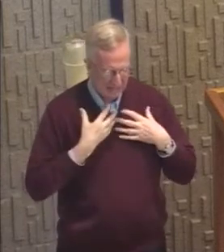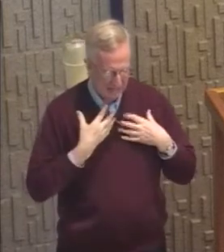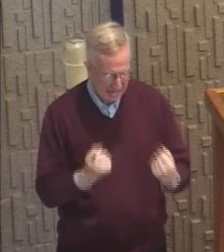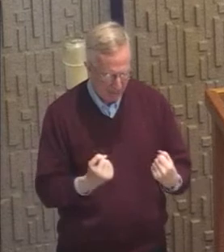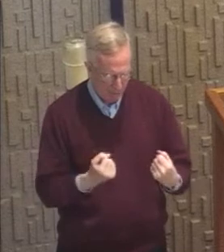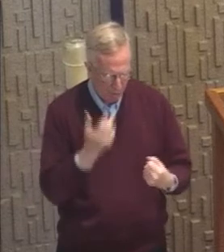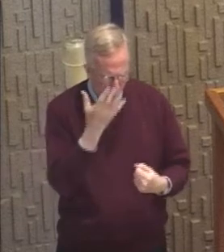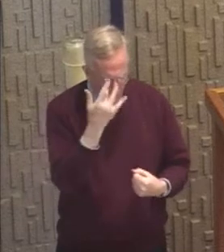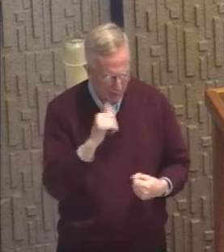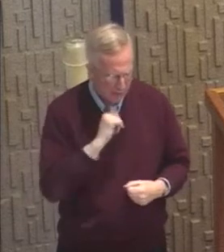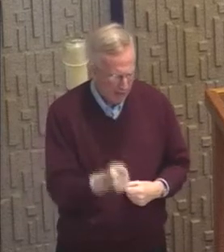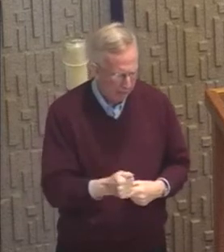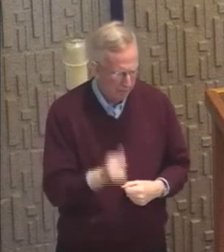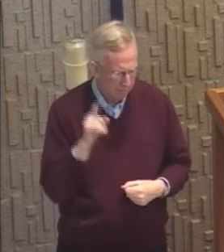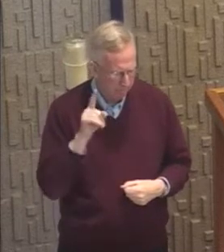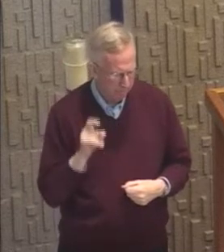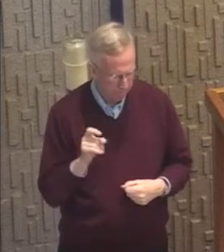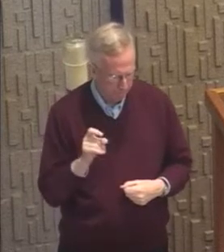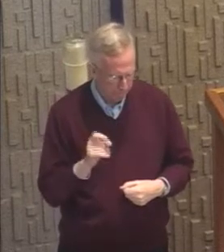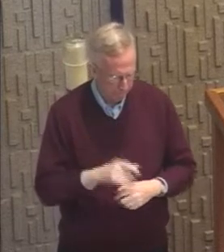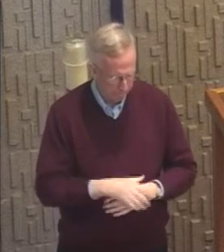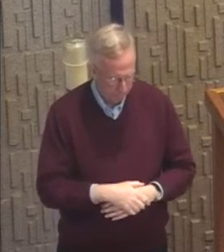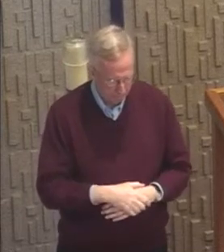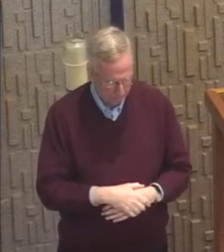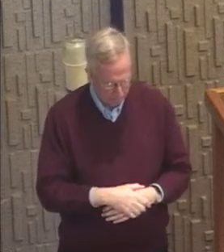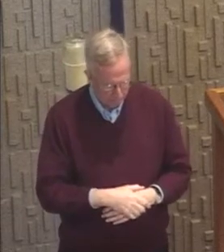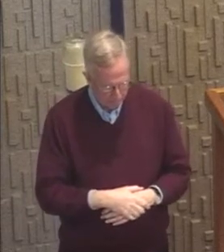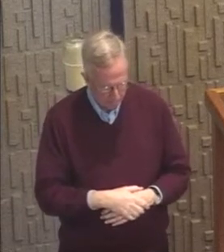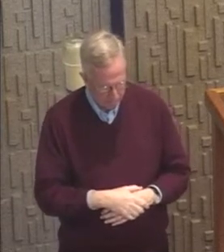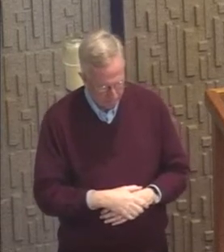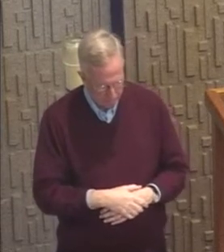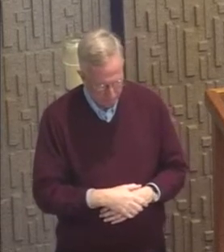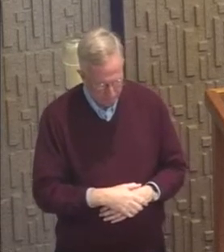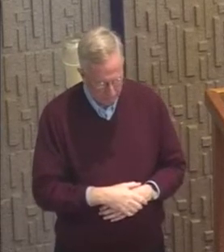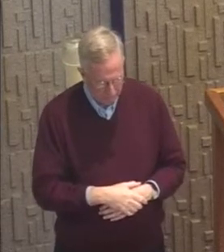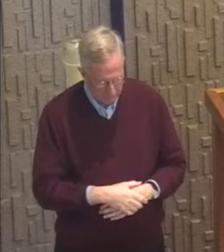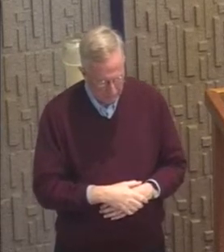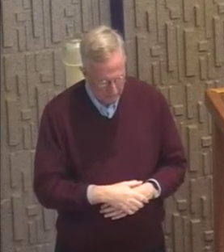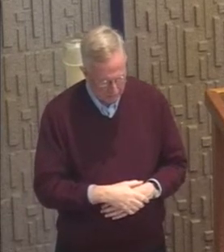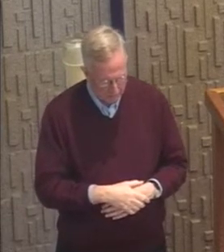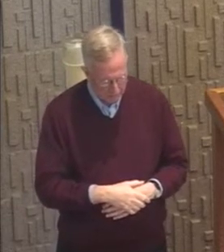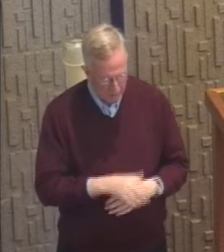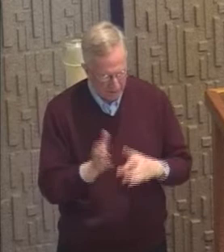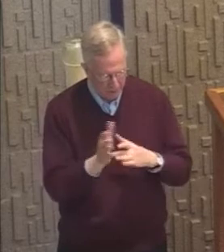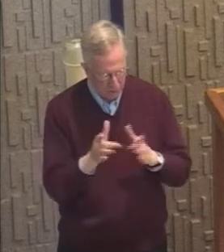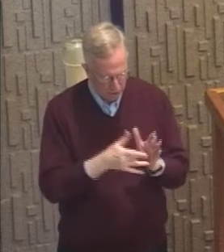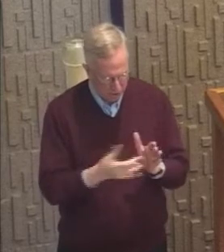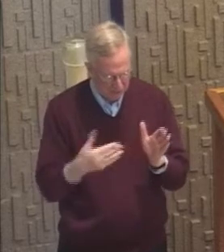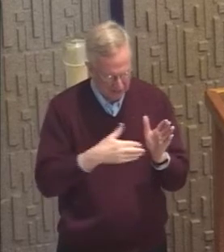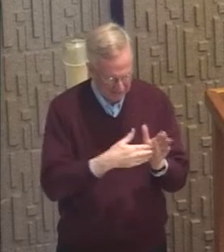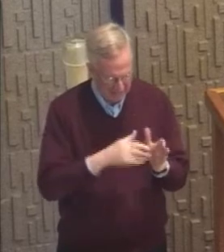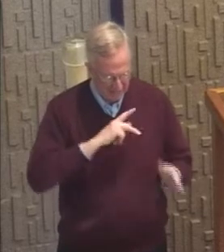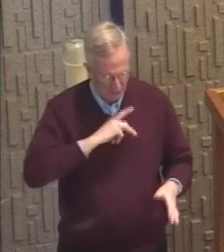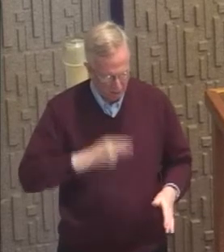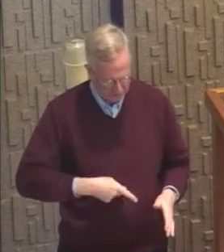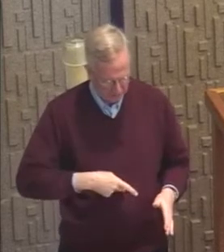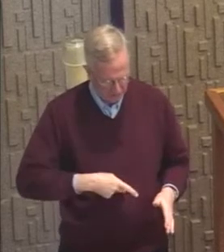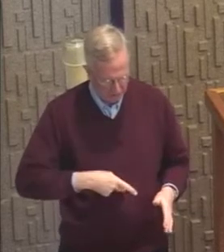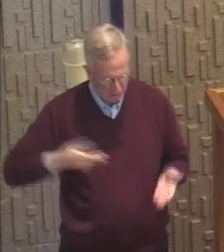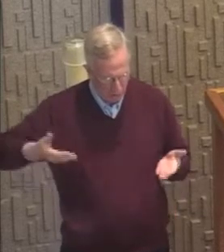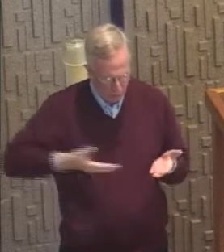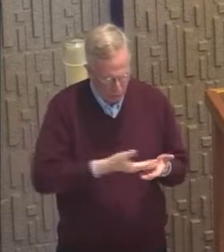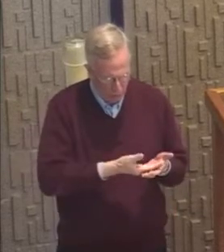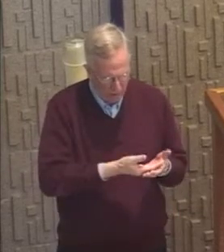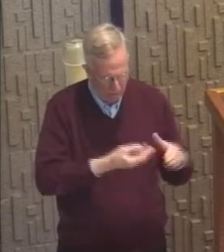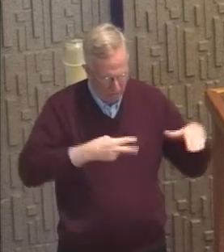died? So Jesus, perturbed again, came to the tomb. It was a cave and a stone lay across